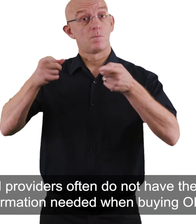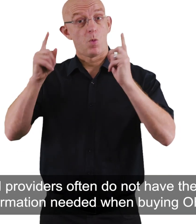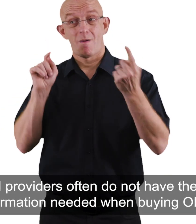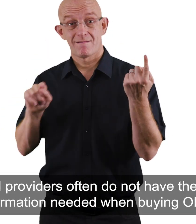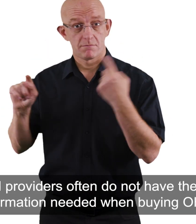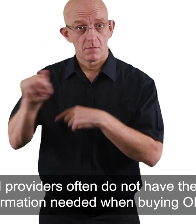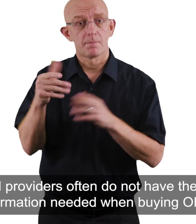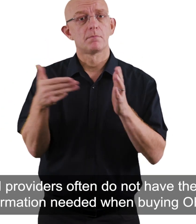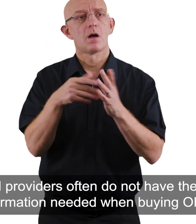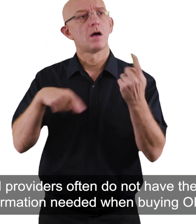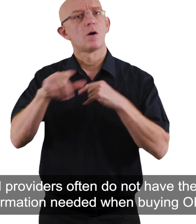Employers and providers